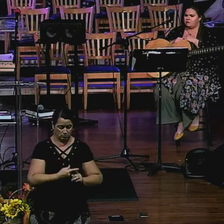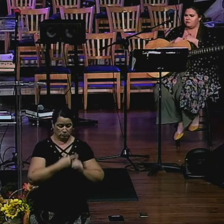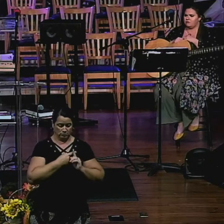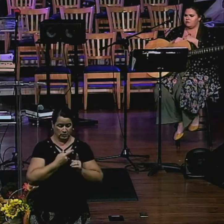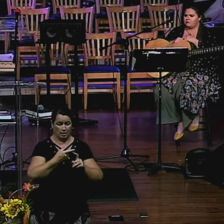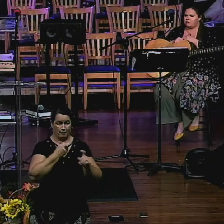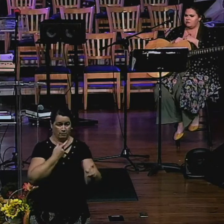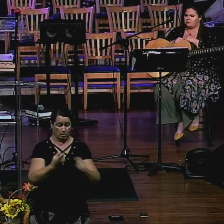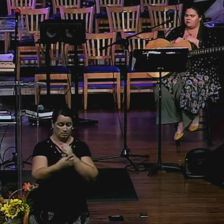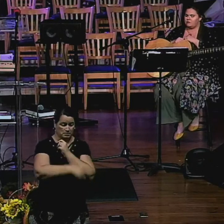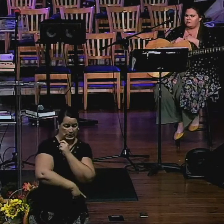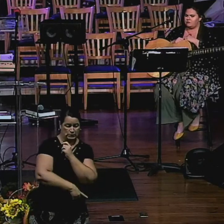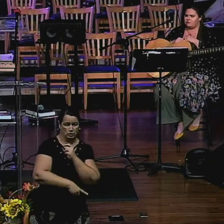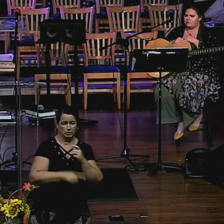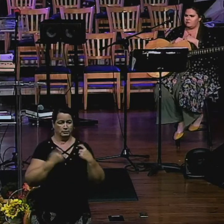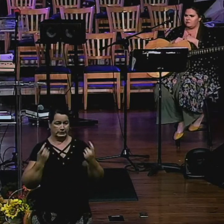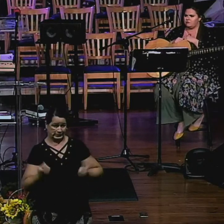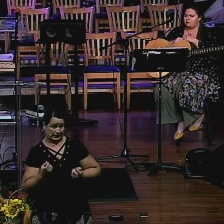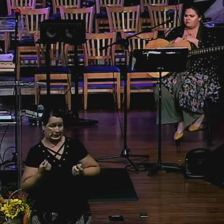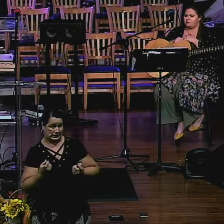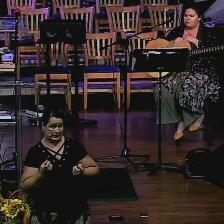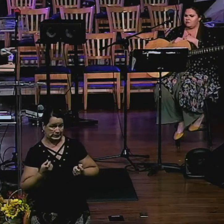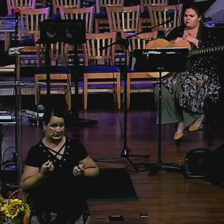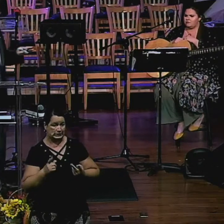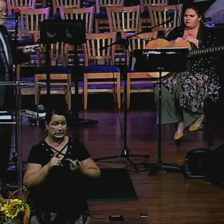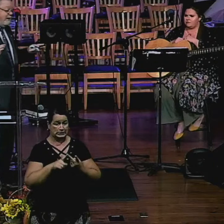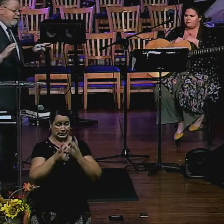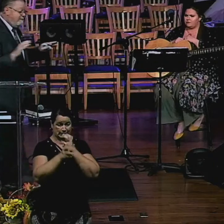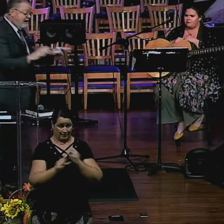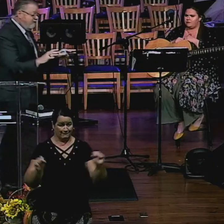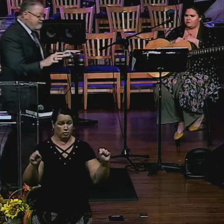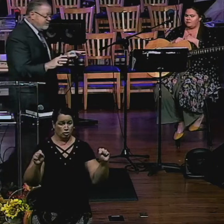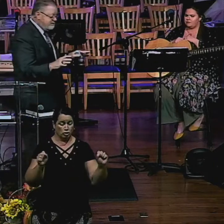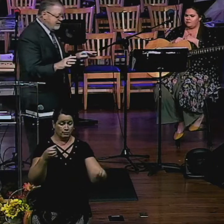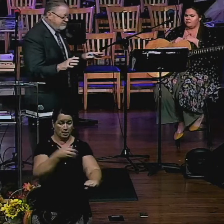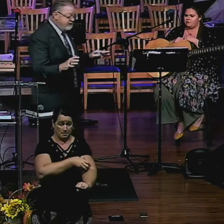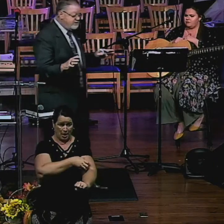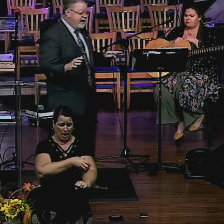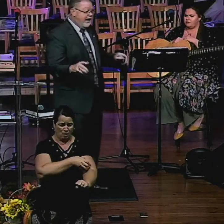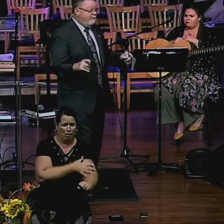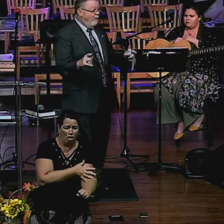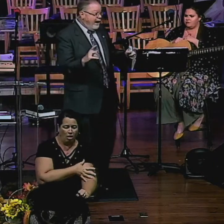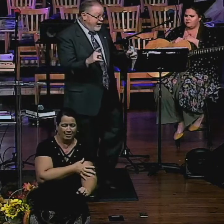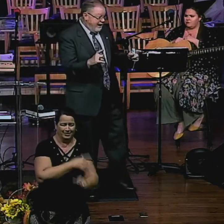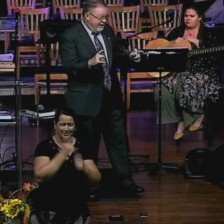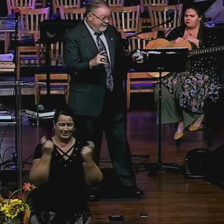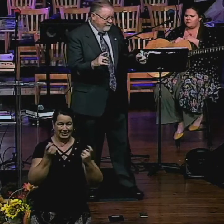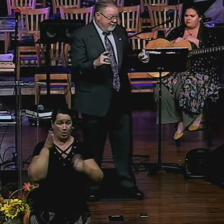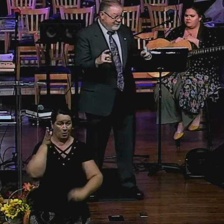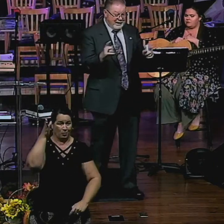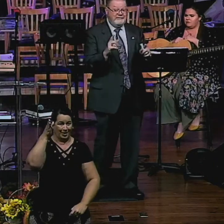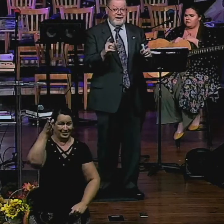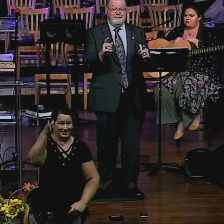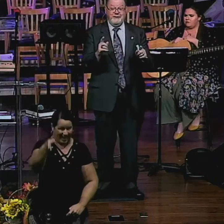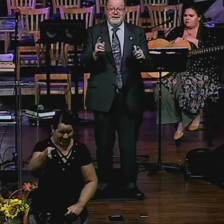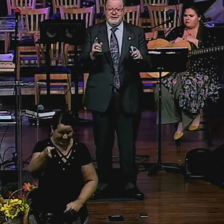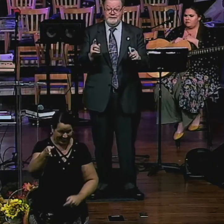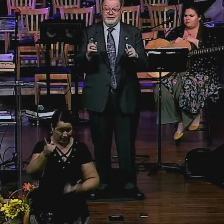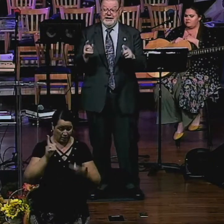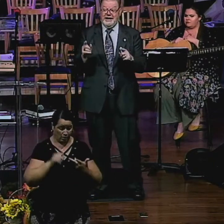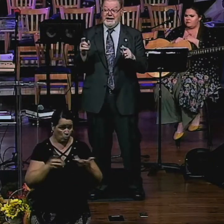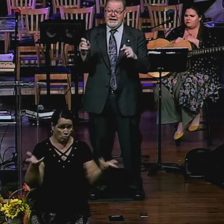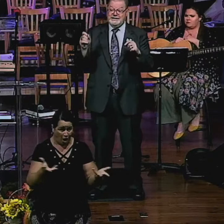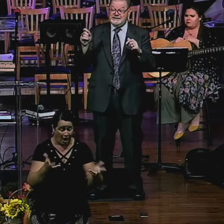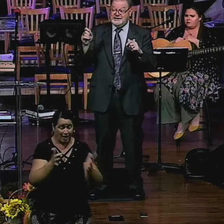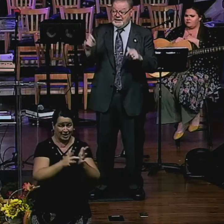from the penalty of sin, justification, a Savior who delivers you from the power of sin, sanctification, and one day, the left-out part of the